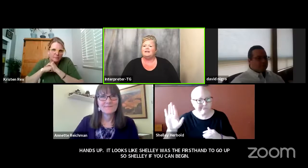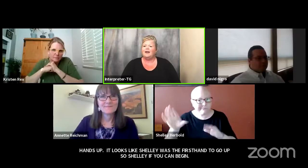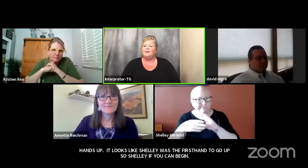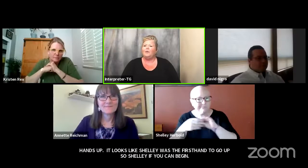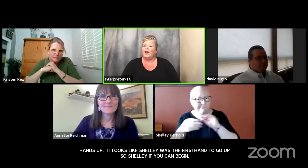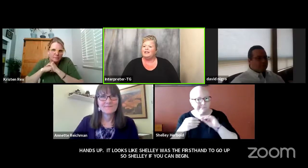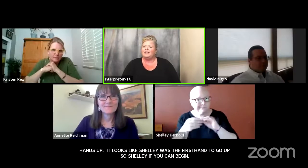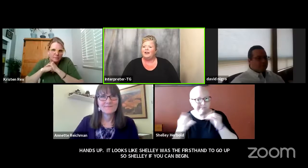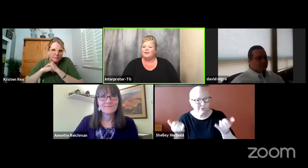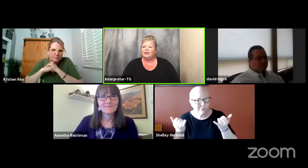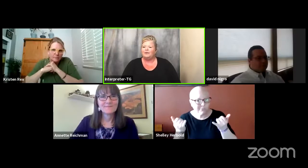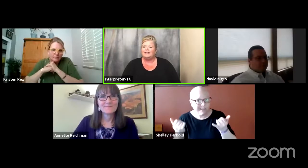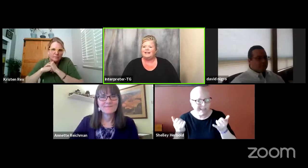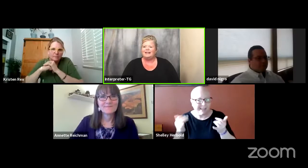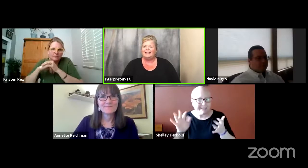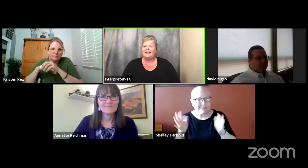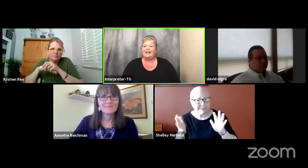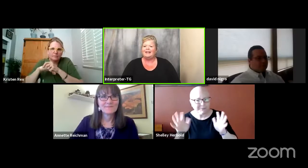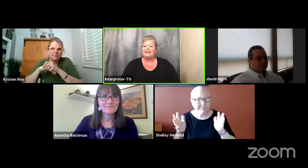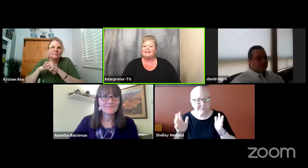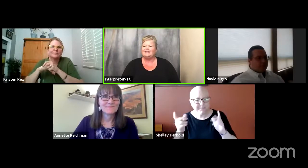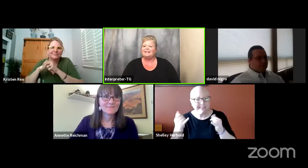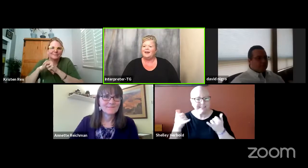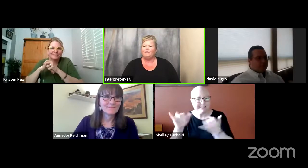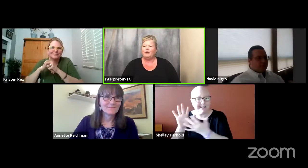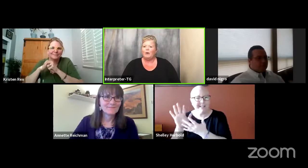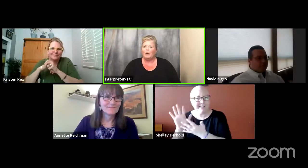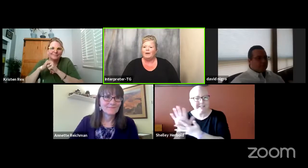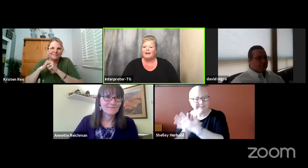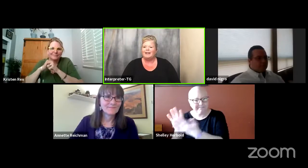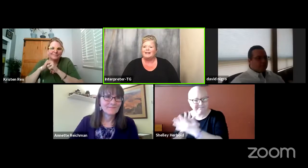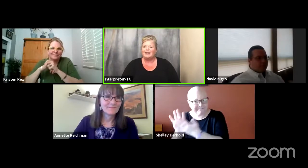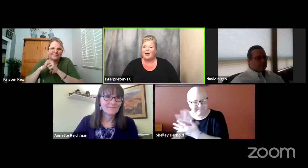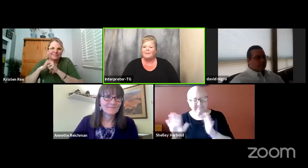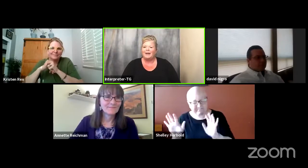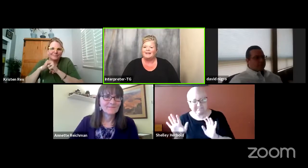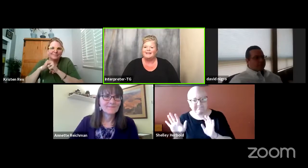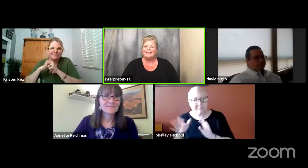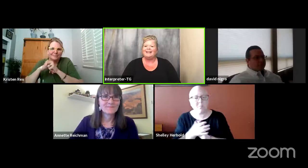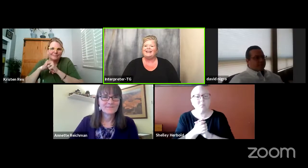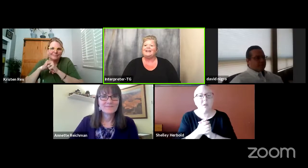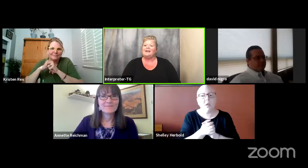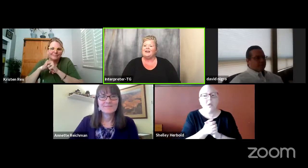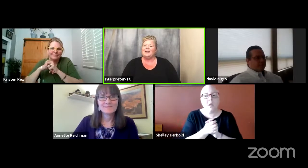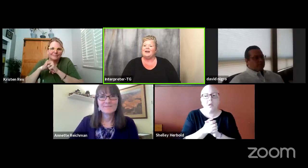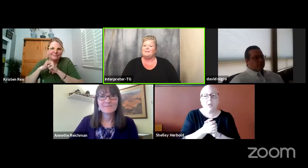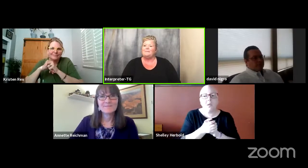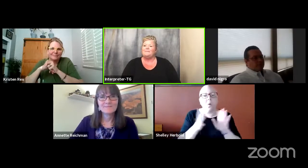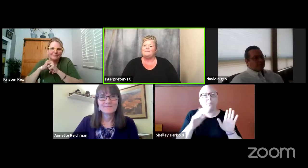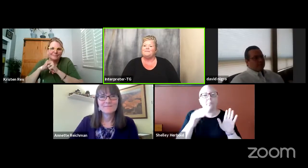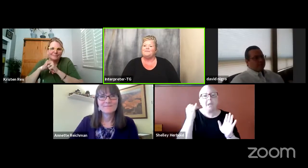I was watching the governor recently and his report and his comments.